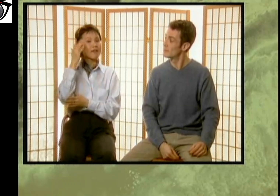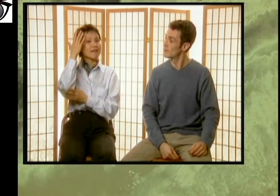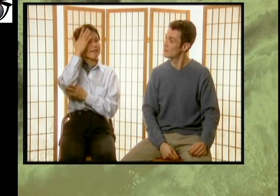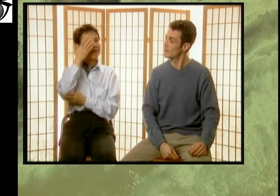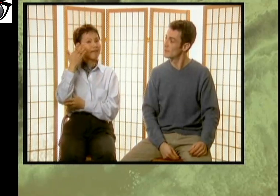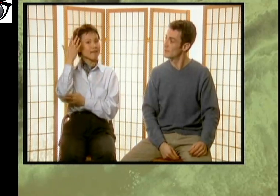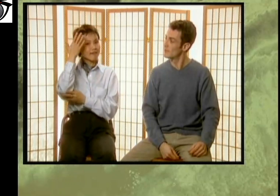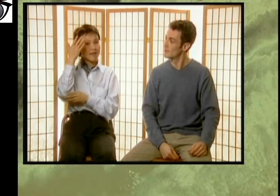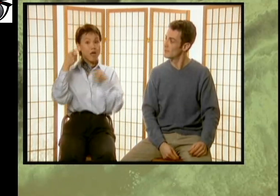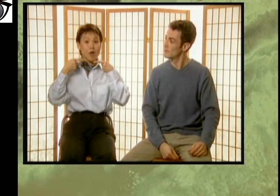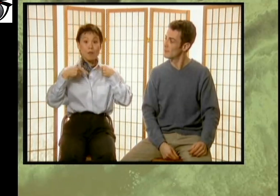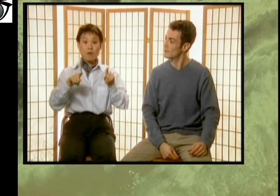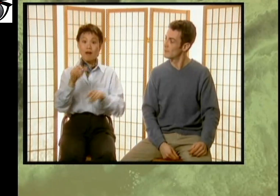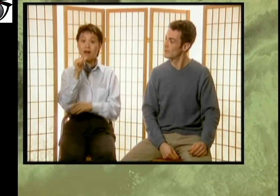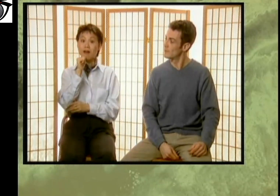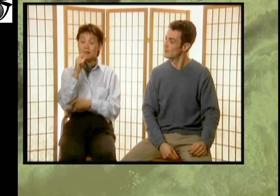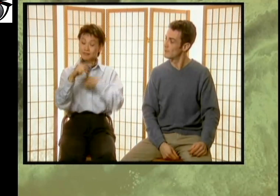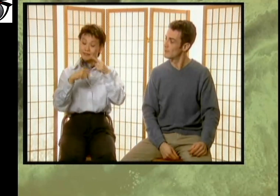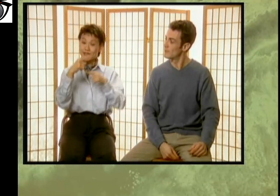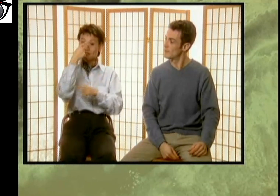the forehead,